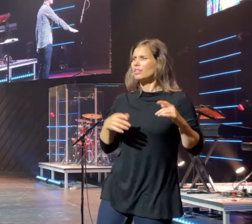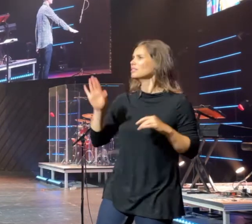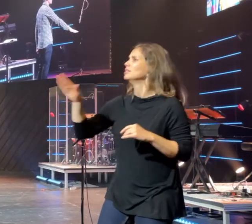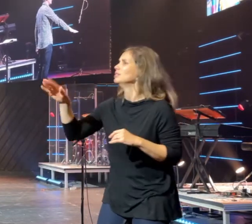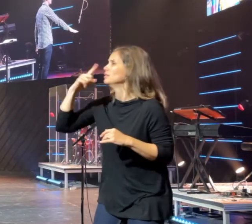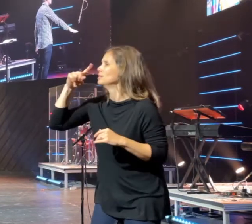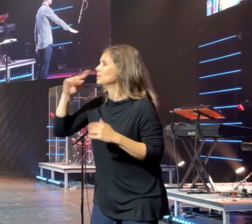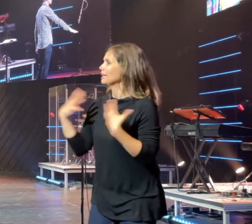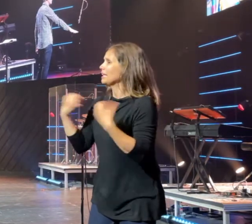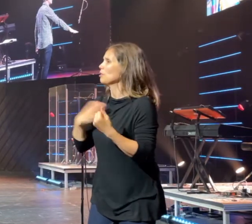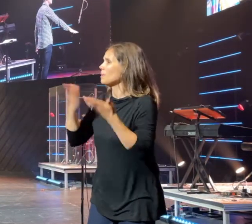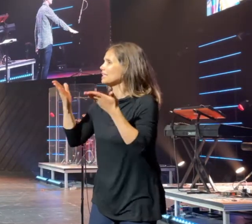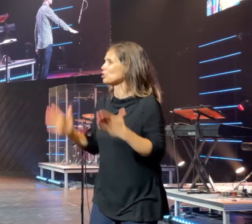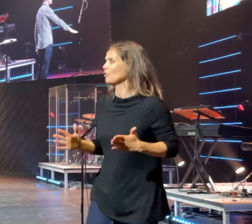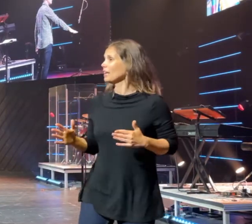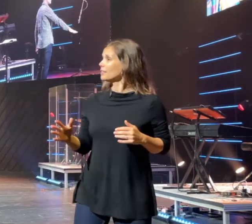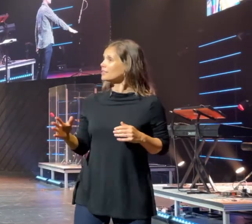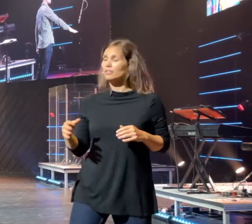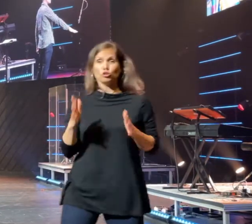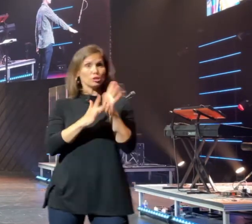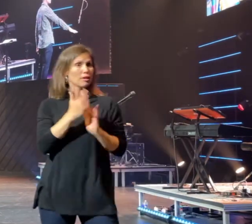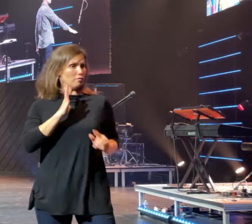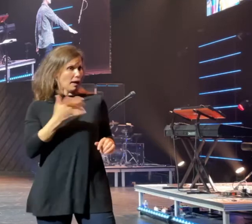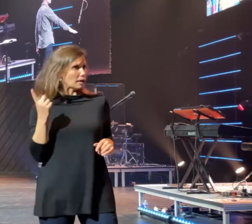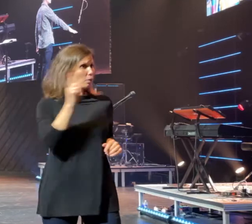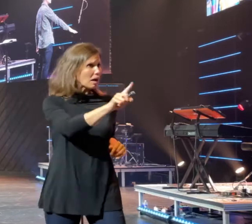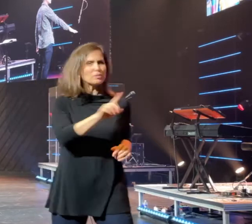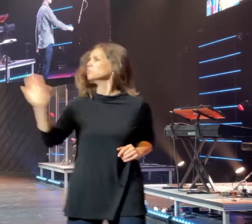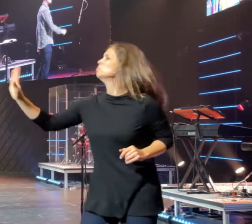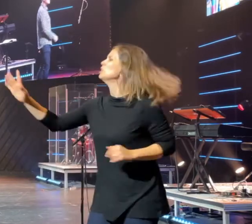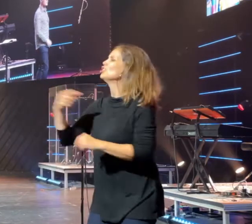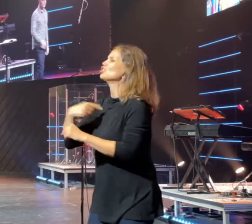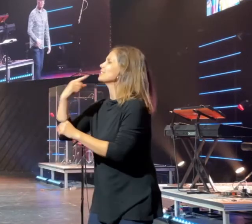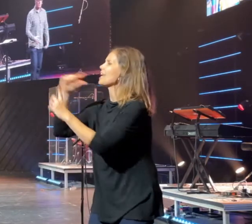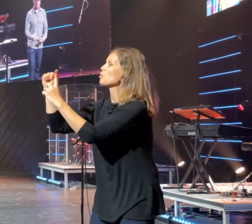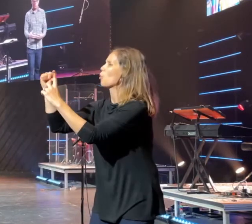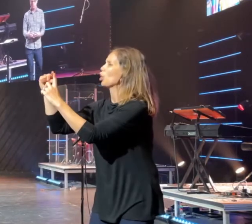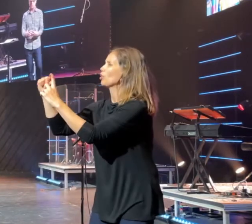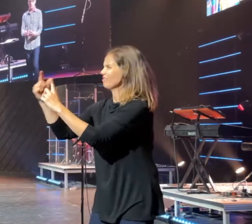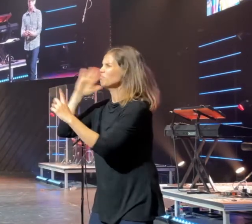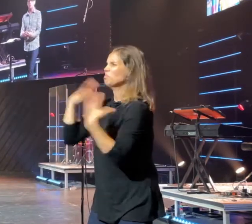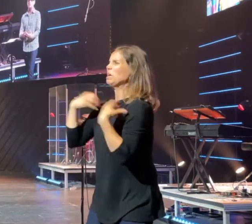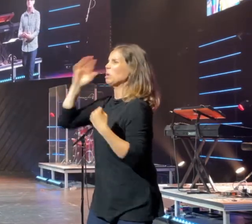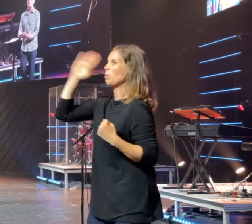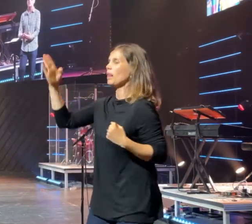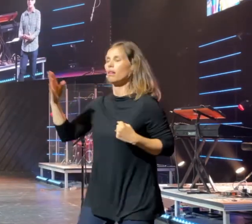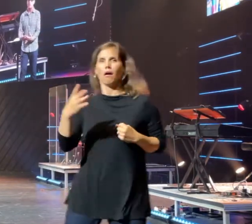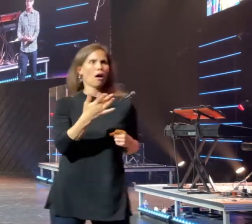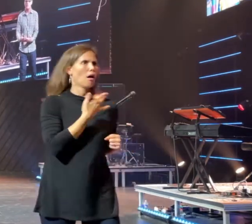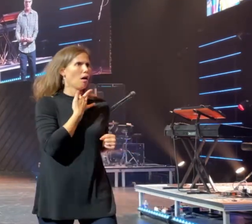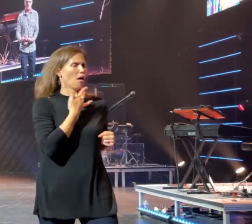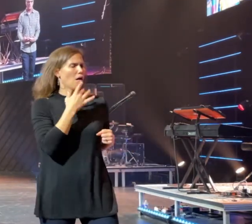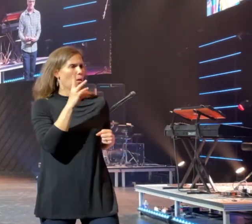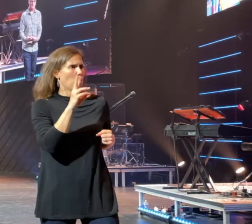never seen faith like this in all of Israel. He said it to his disciples, and this guy was a Roman soldier. Jesus is the one that went to the Syro-Phoenician town